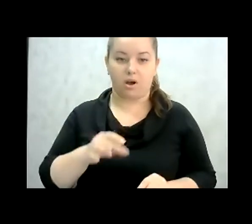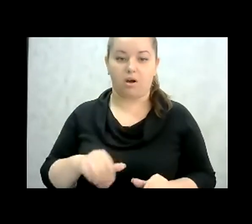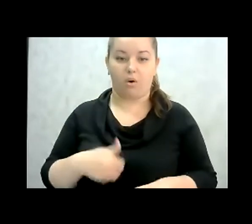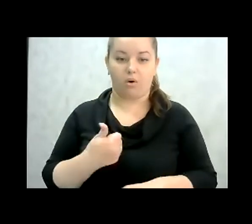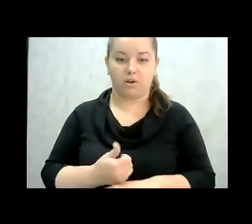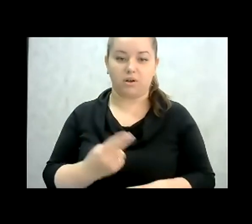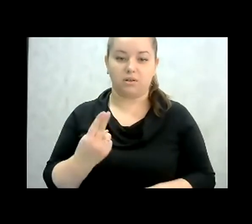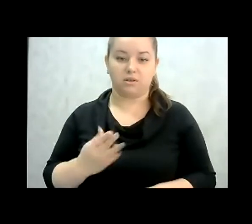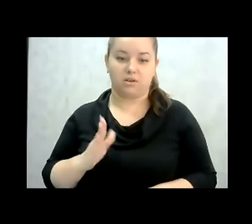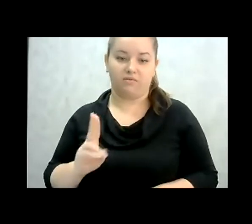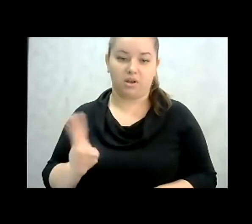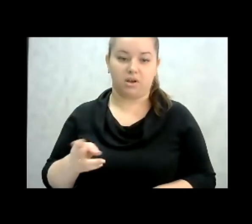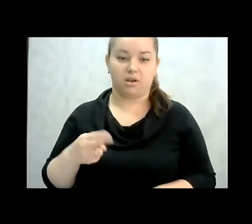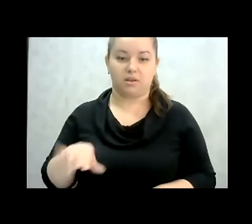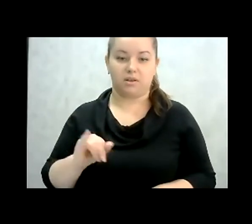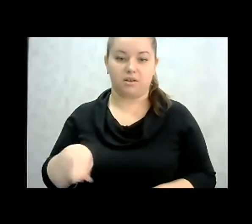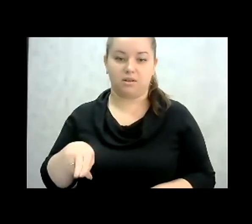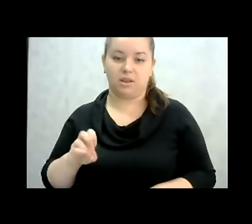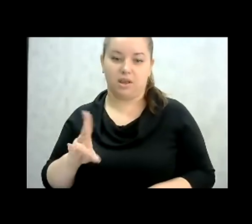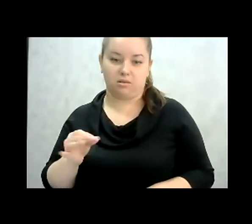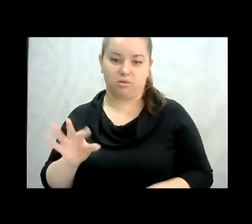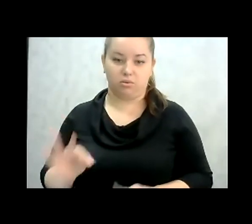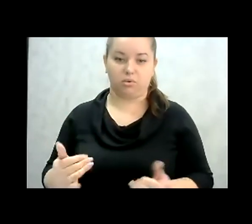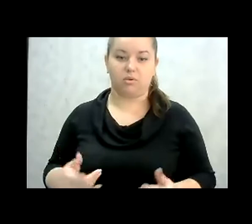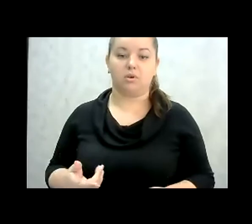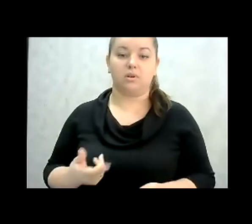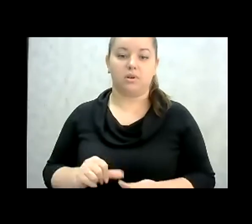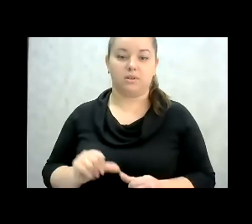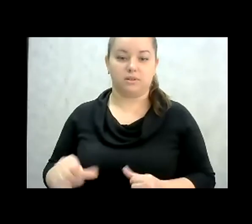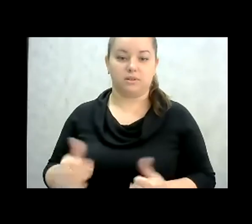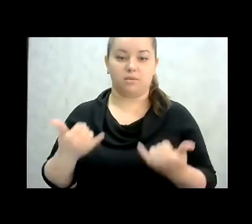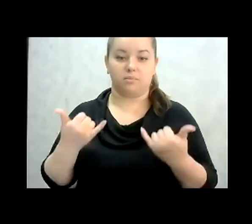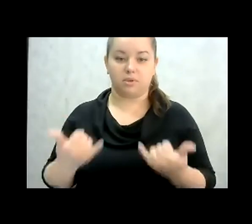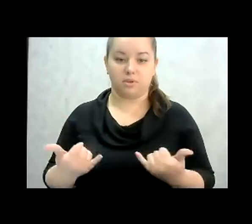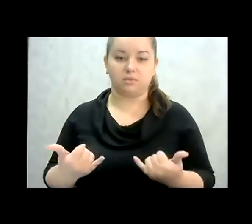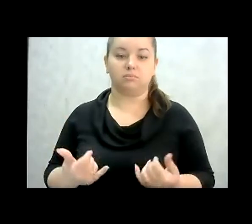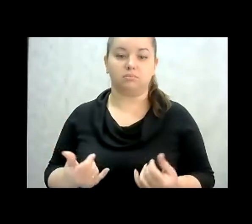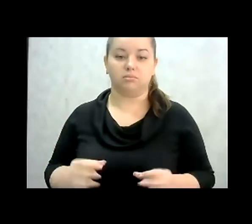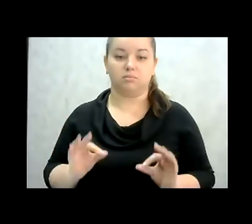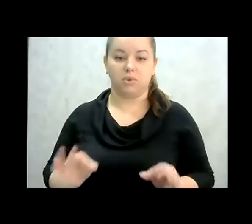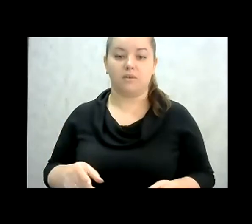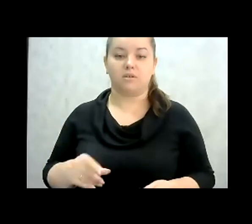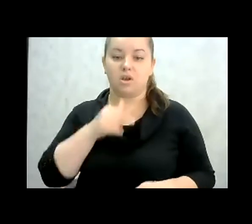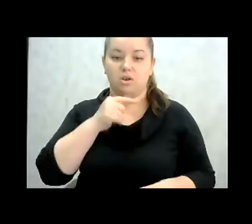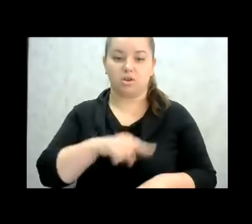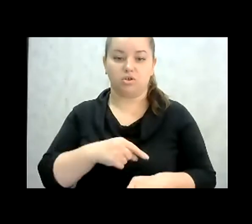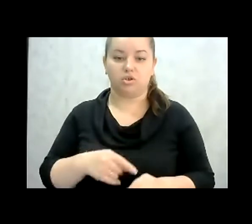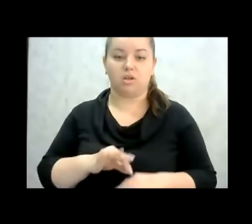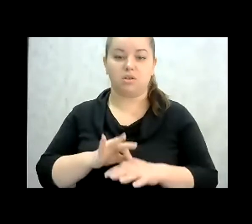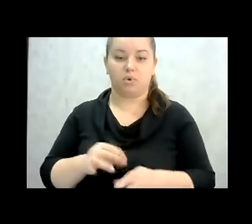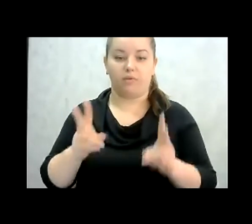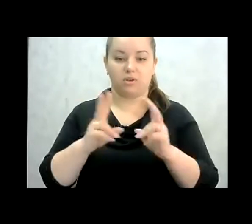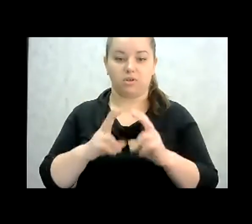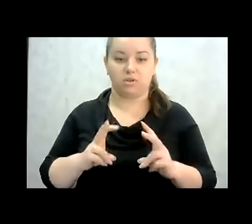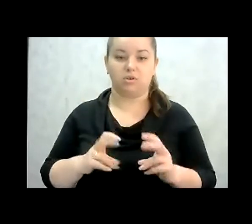to hold this type of event. Generally because things are still fresh in our minds, given that the elections were not